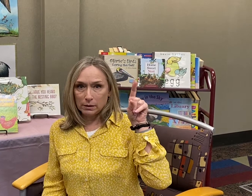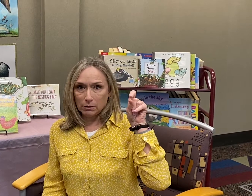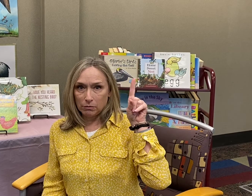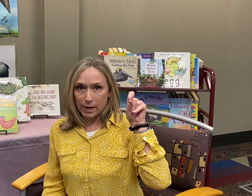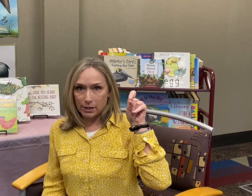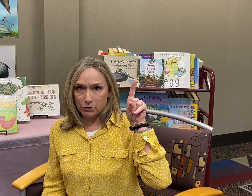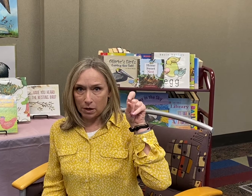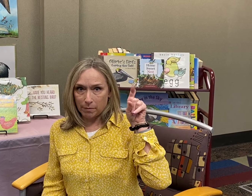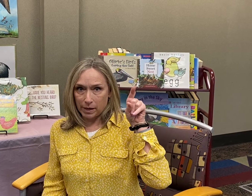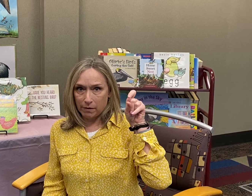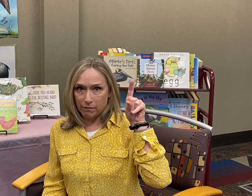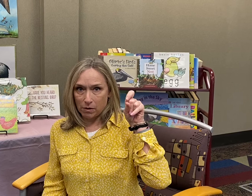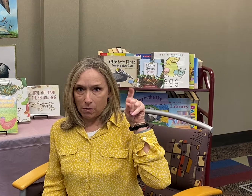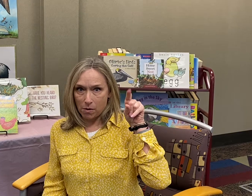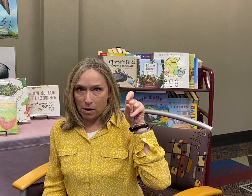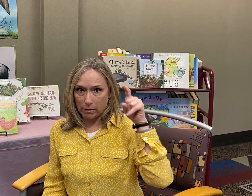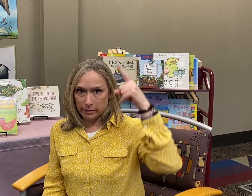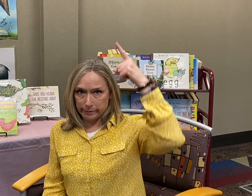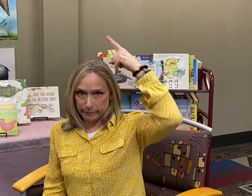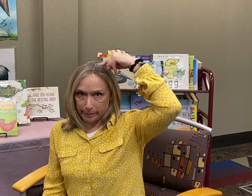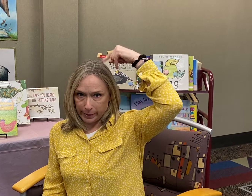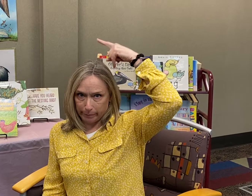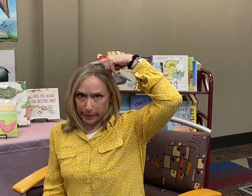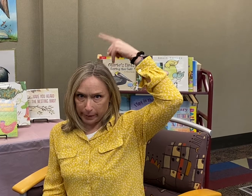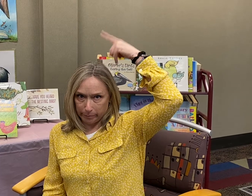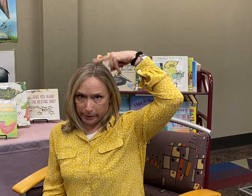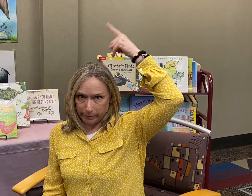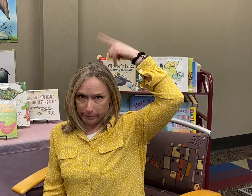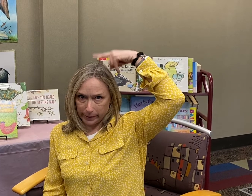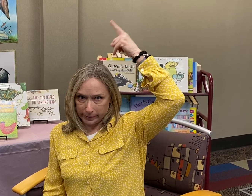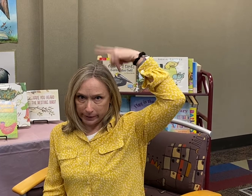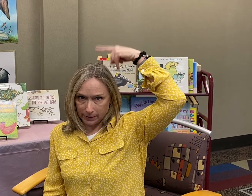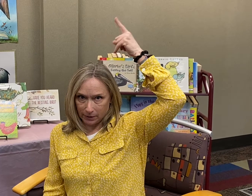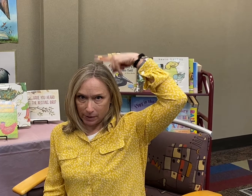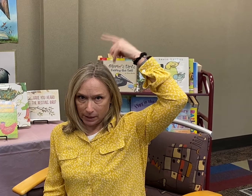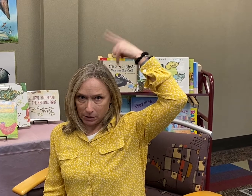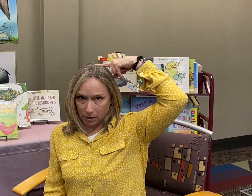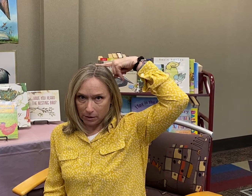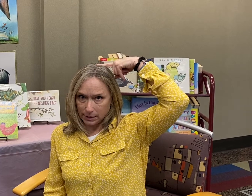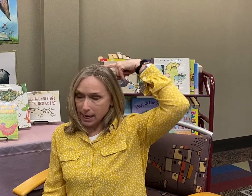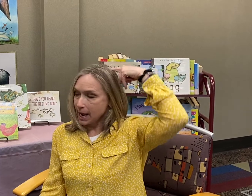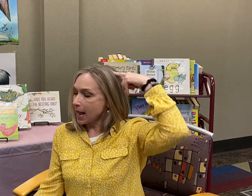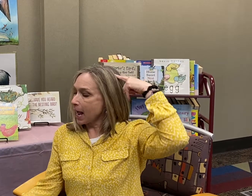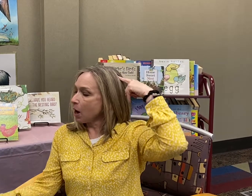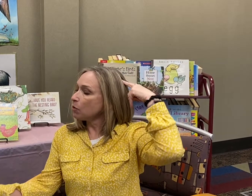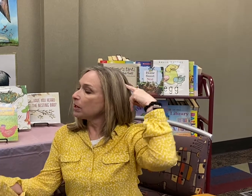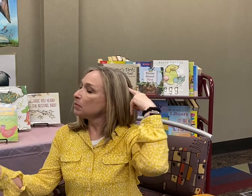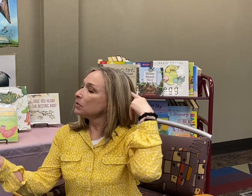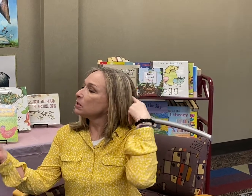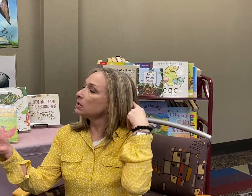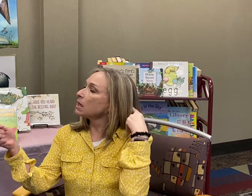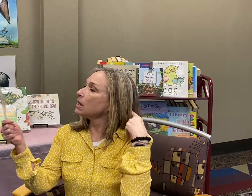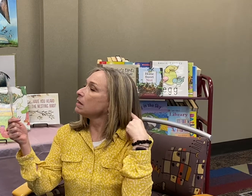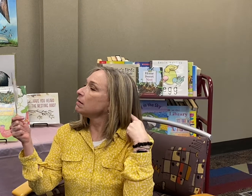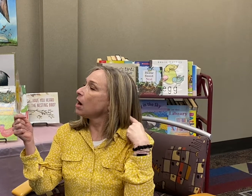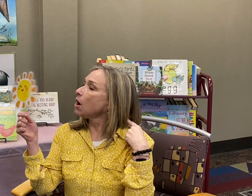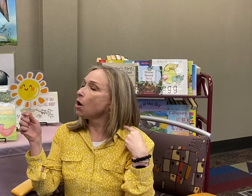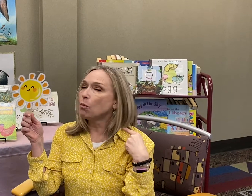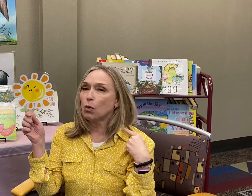little raindrop out for a walk. Pit pat, that's the way it talks. Out comes the sun, all warm